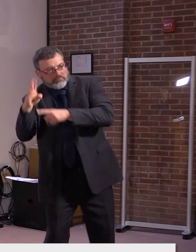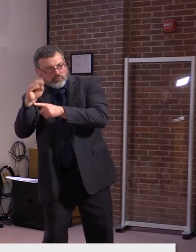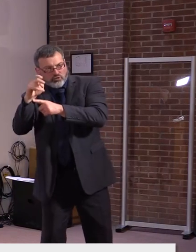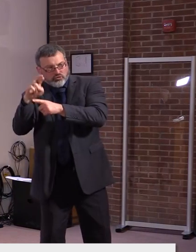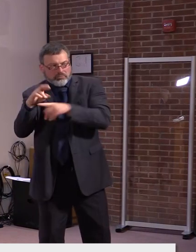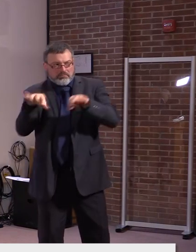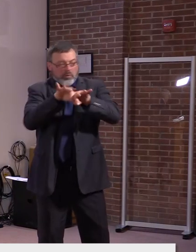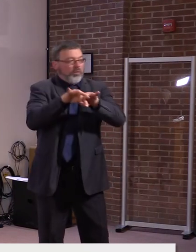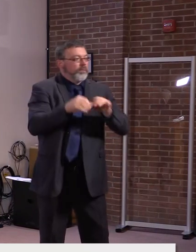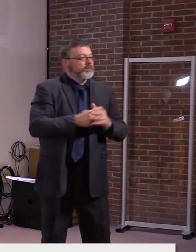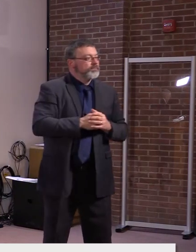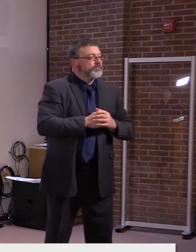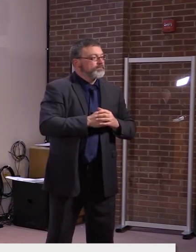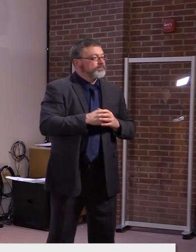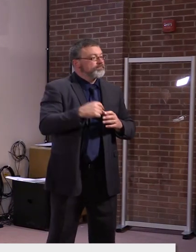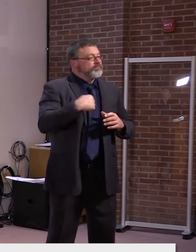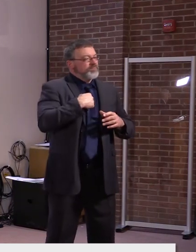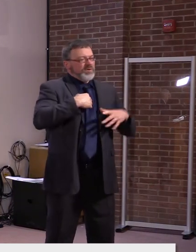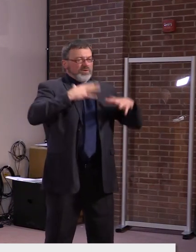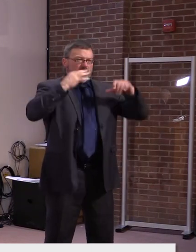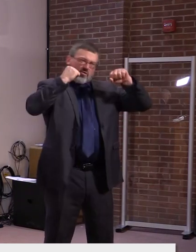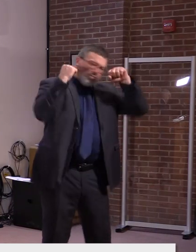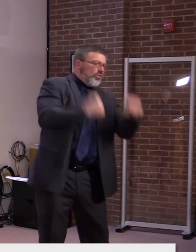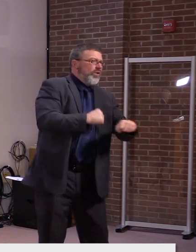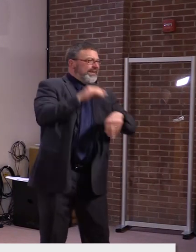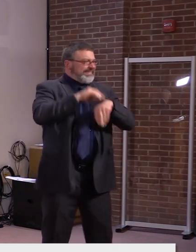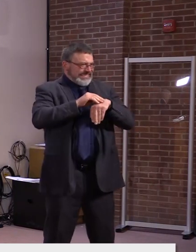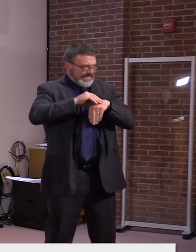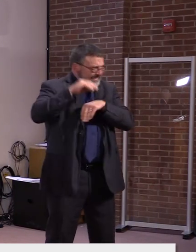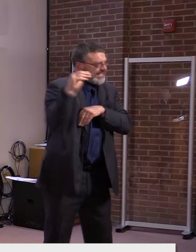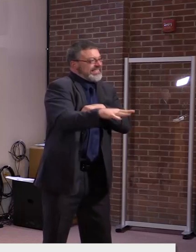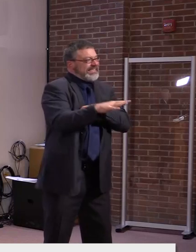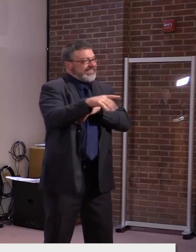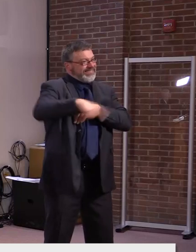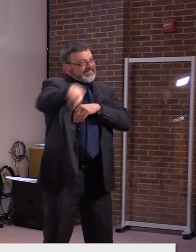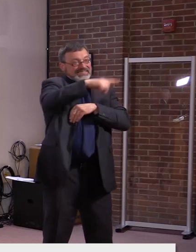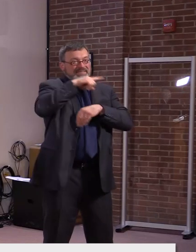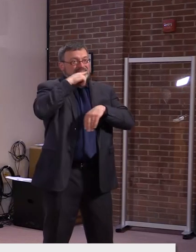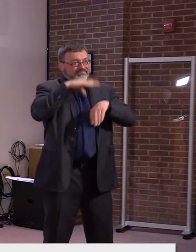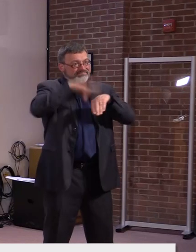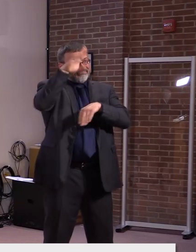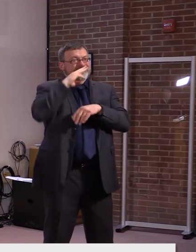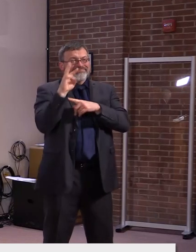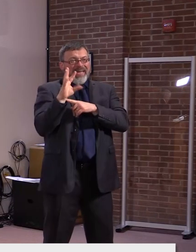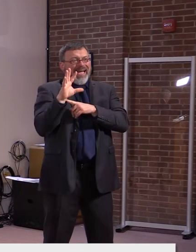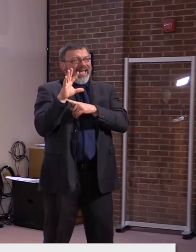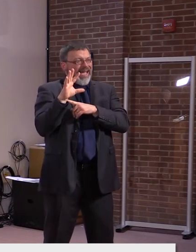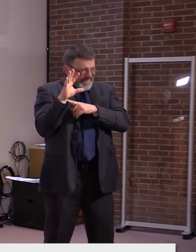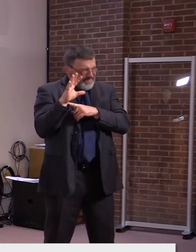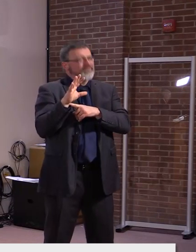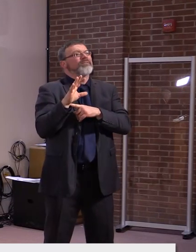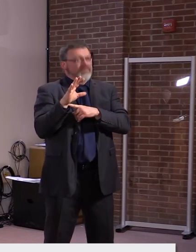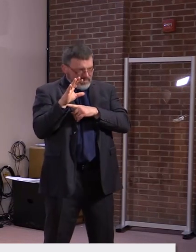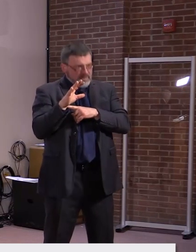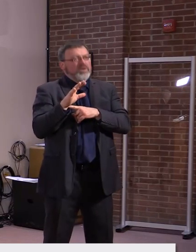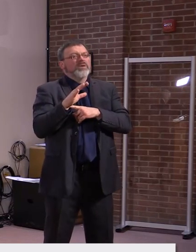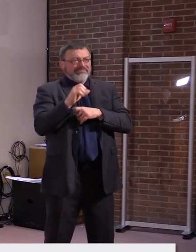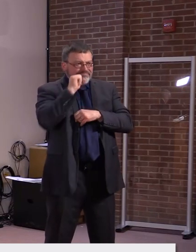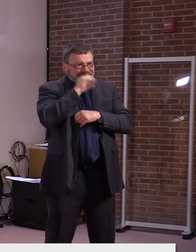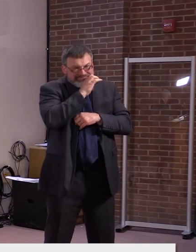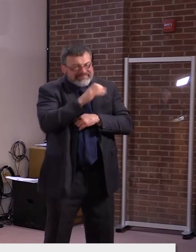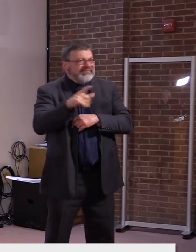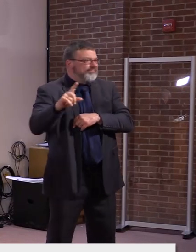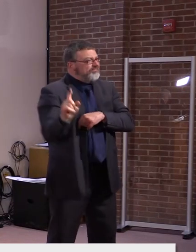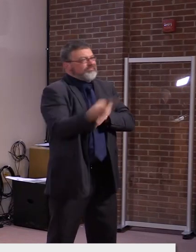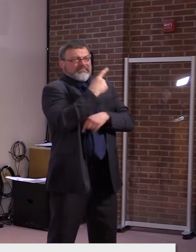are strongly encouraging that those 65 and older make it a priority to get a booster. To get a booster or get